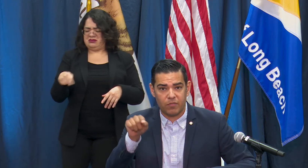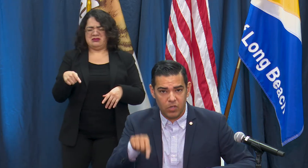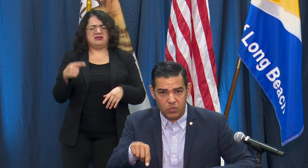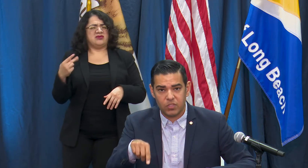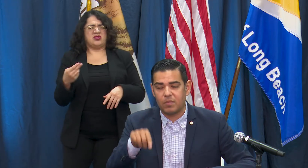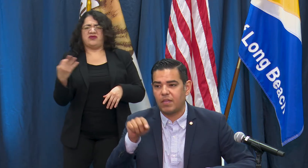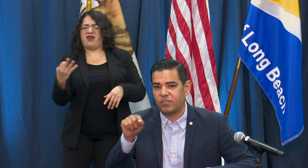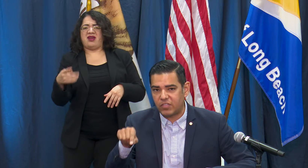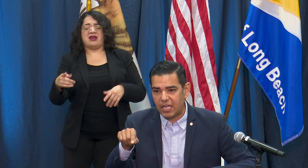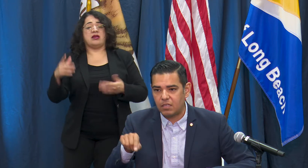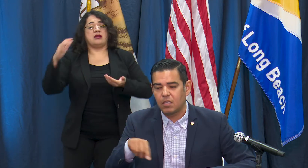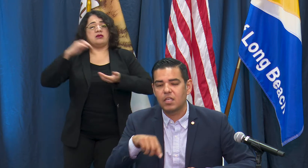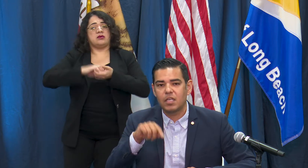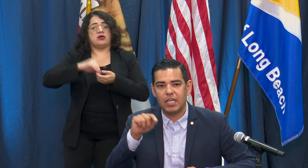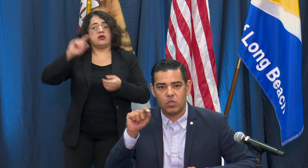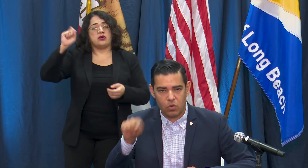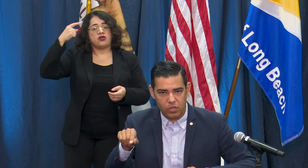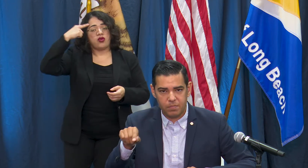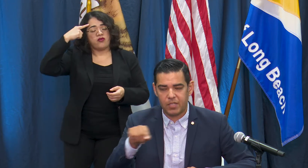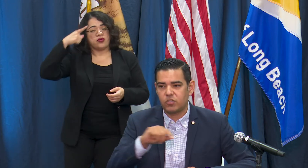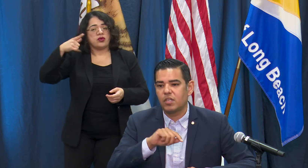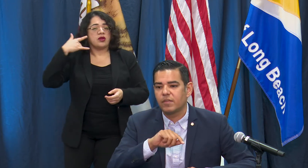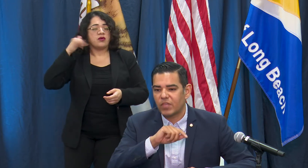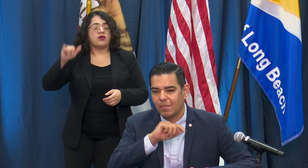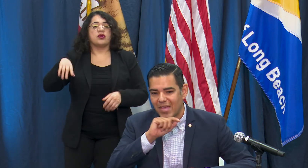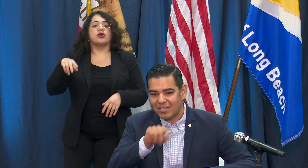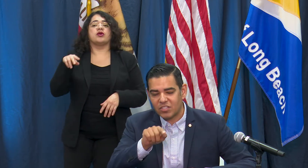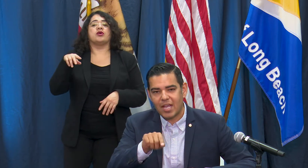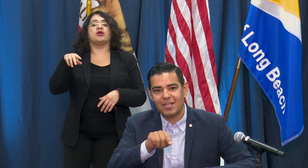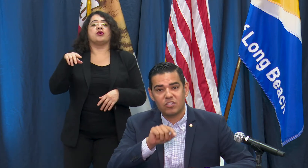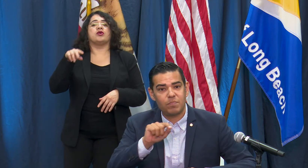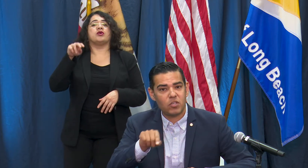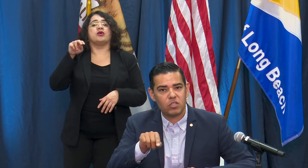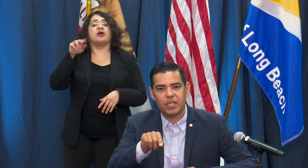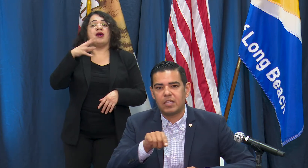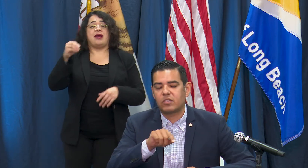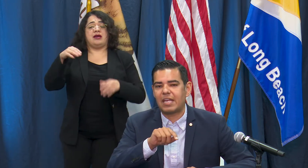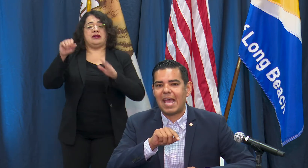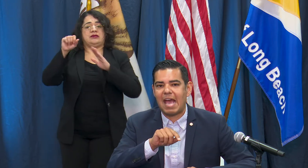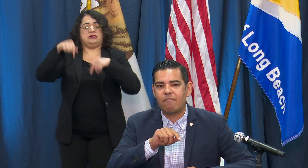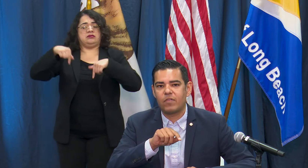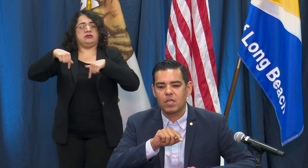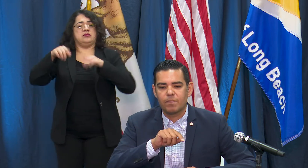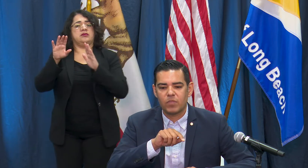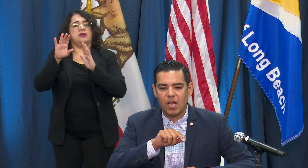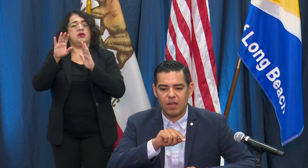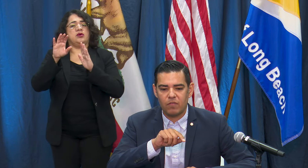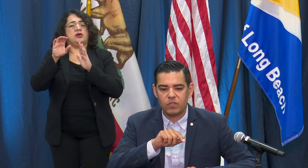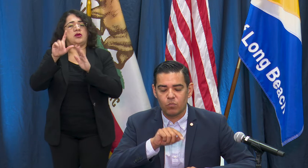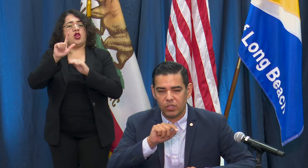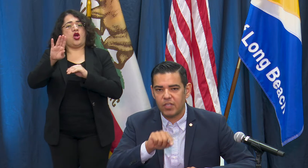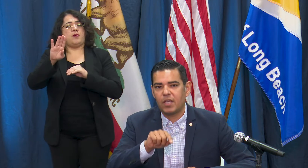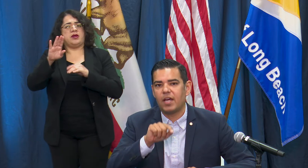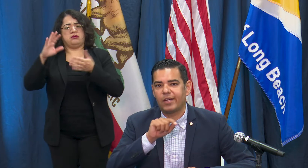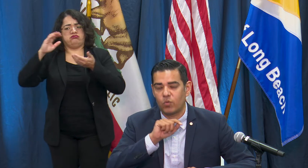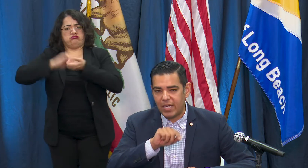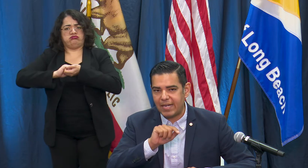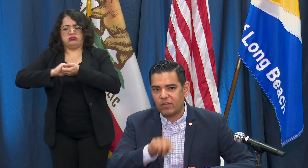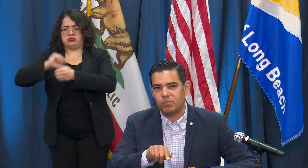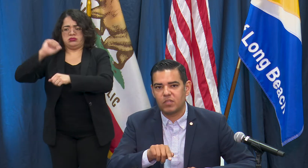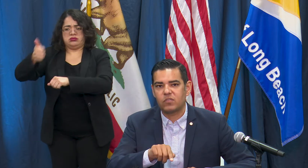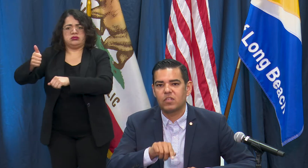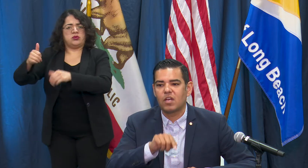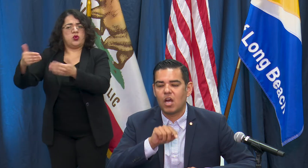partnership with Governor Newsom and the state in North Long Beach, that site especially is going to have some really